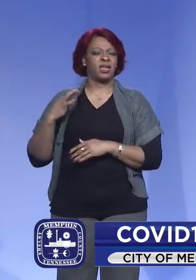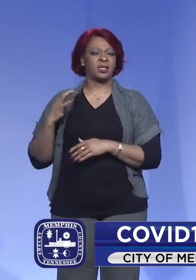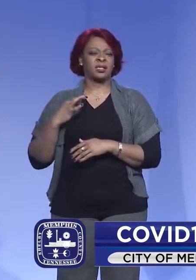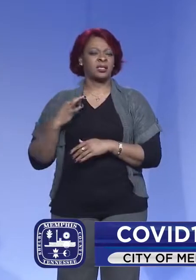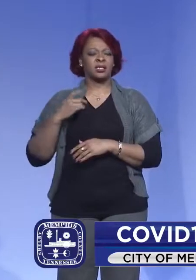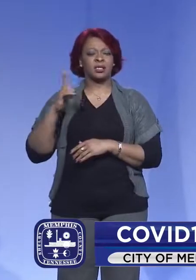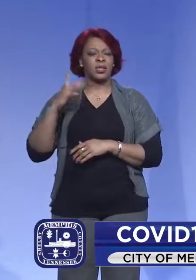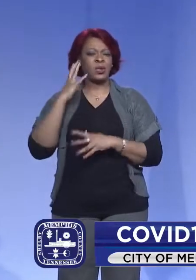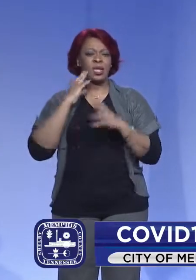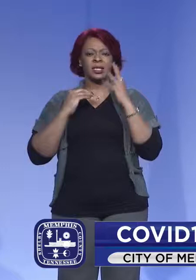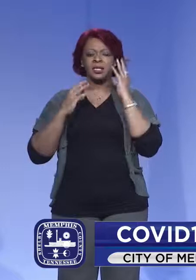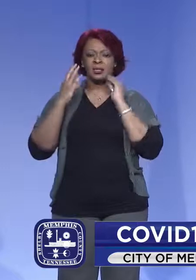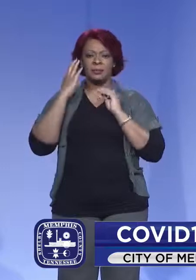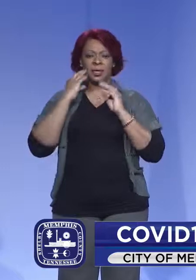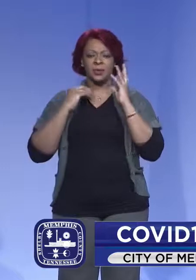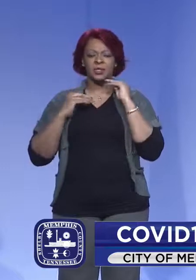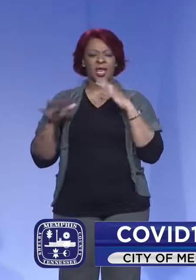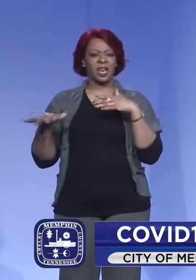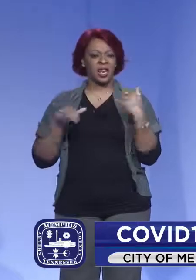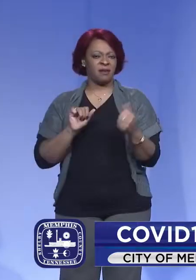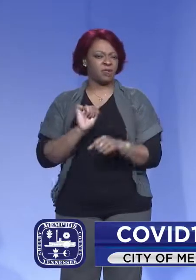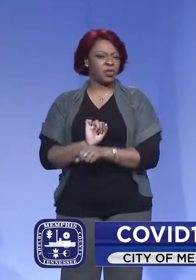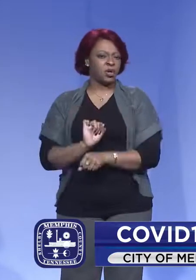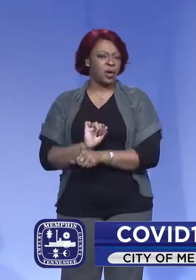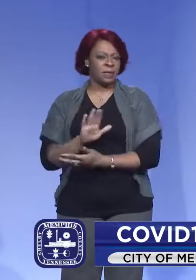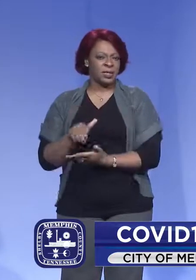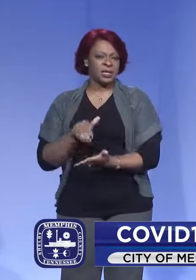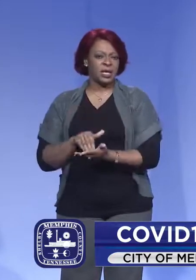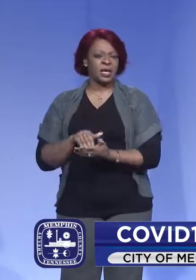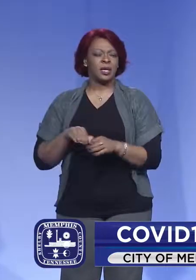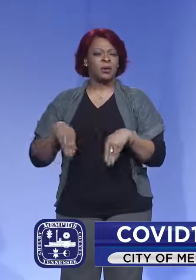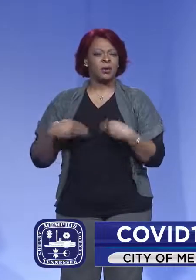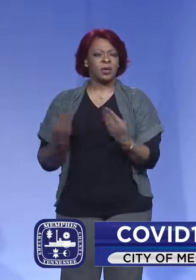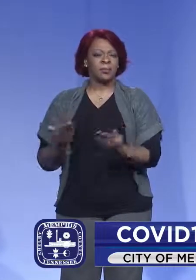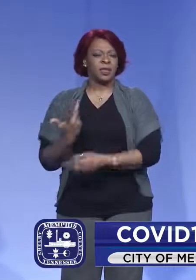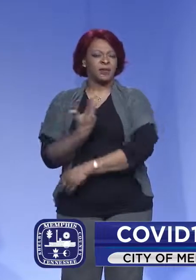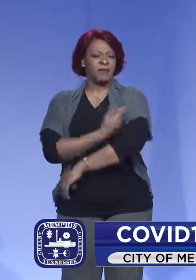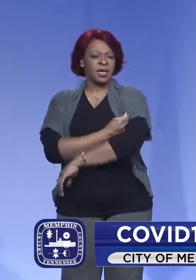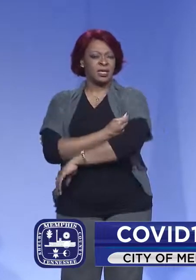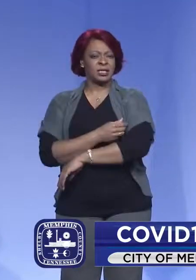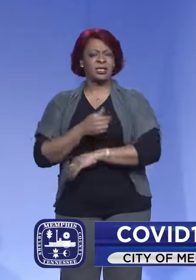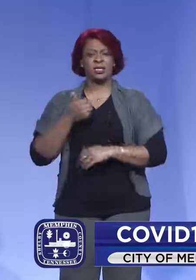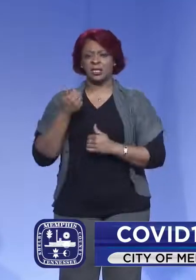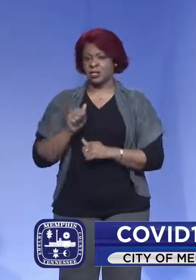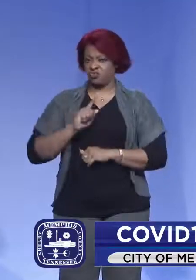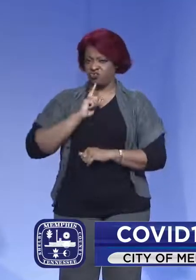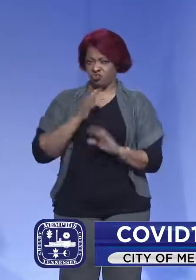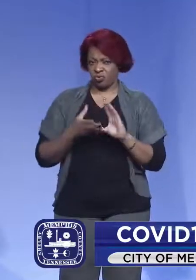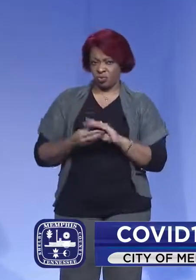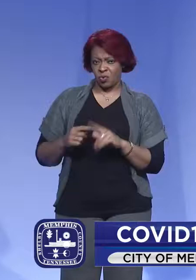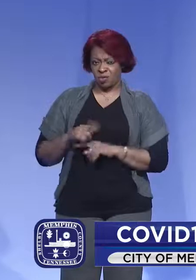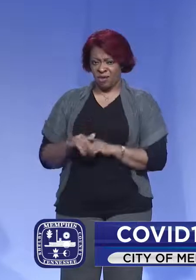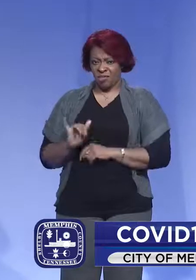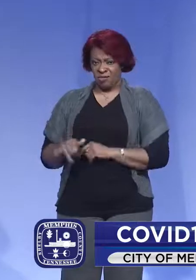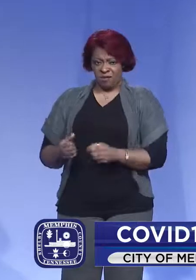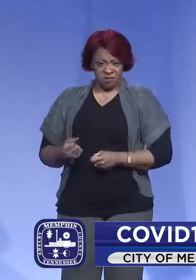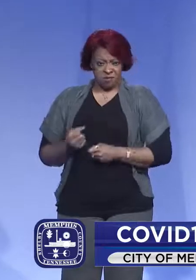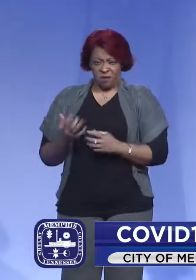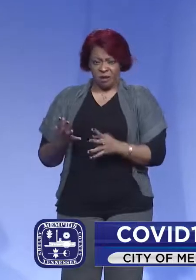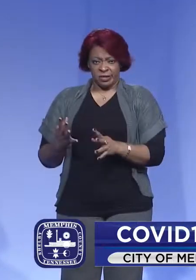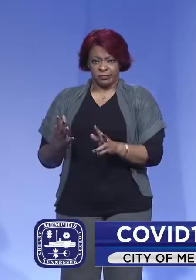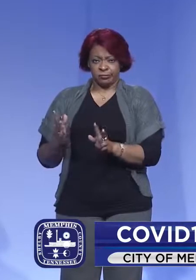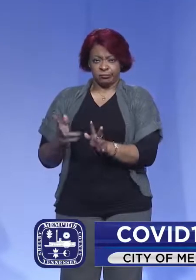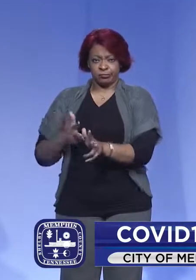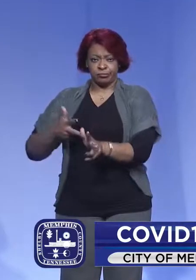their experience. They're administering those vaccines. Is there any truth to that causing